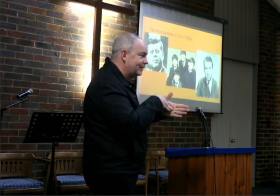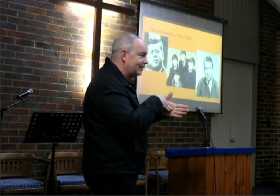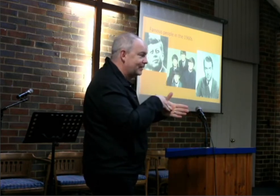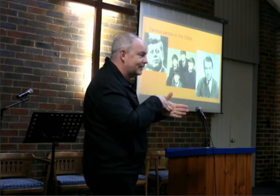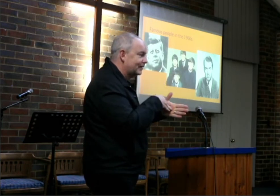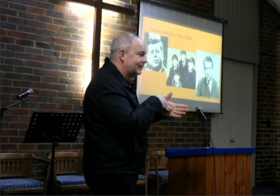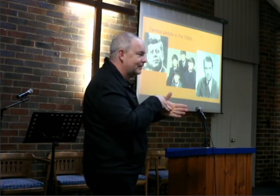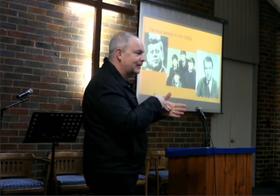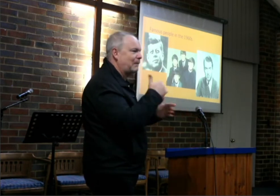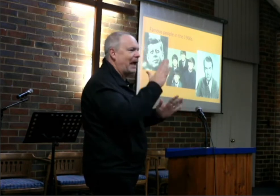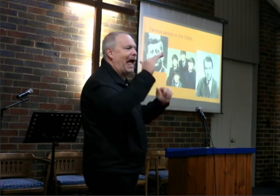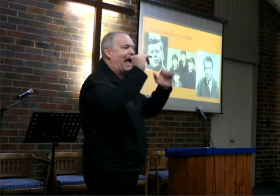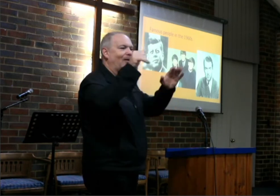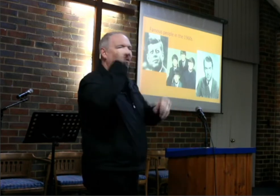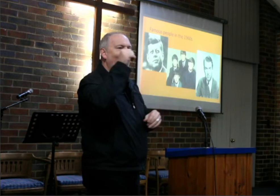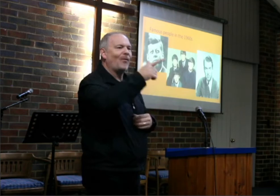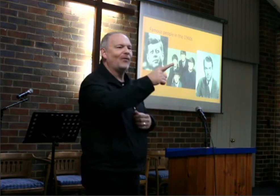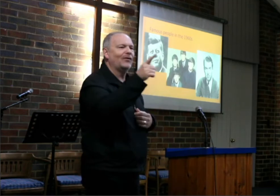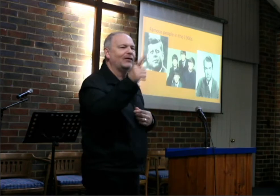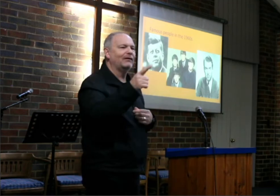the adults might be able to help.